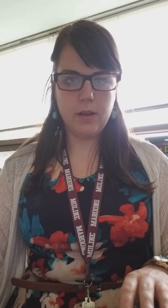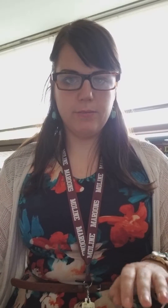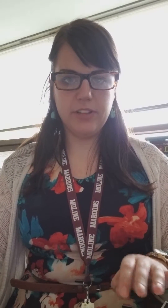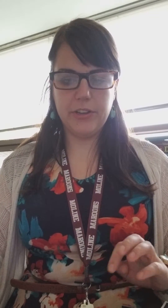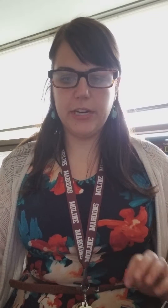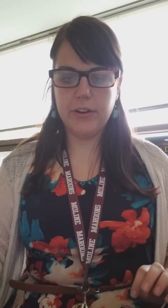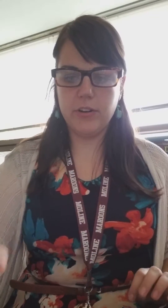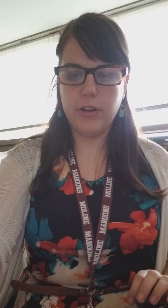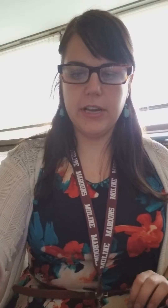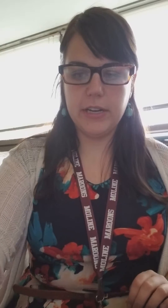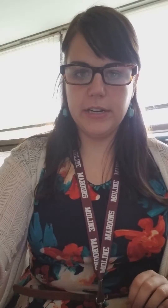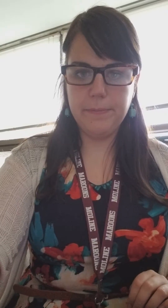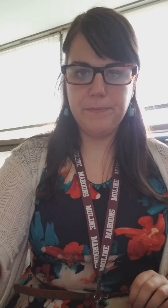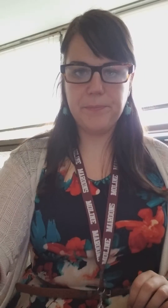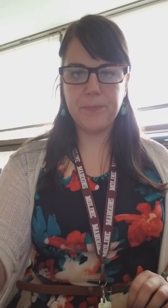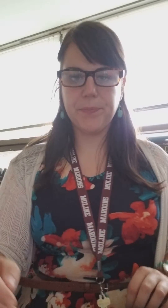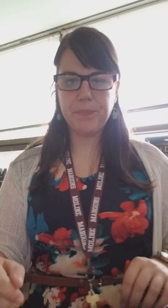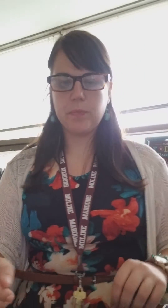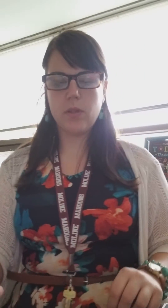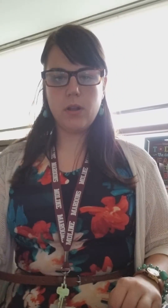Hopefully you can hear it okay.